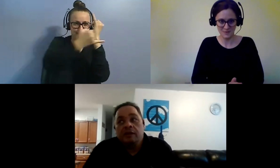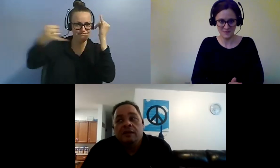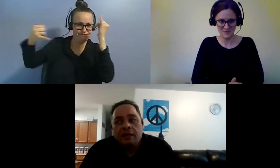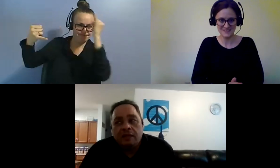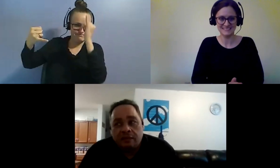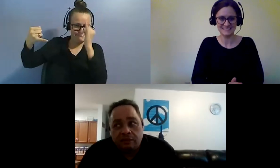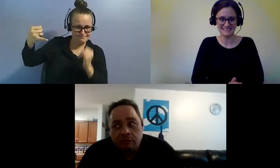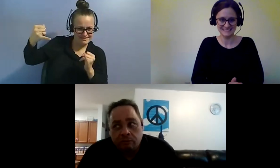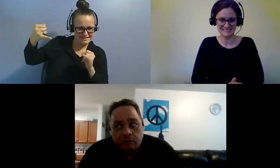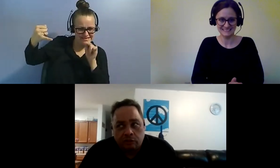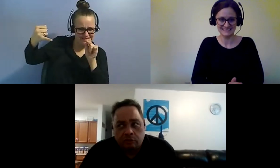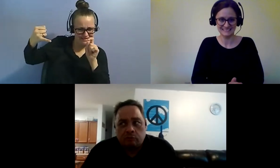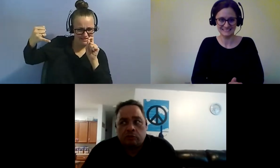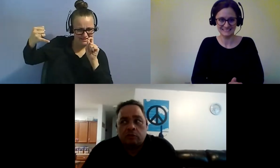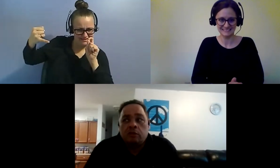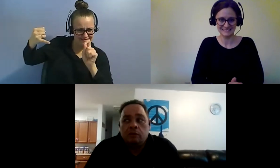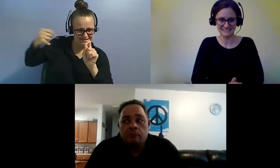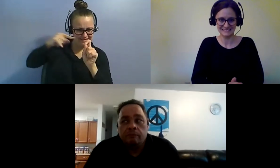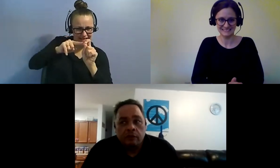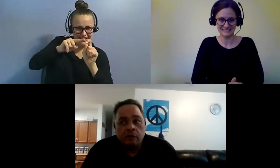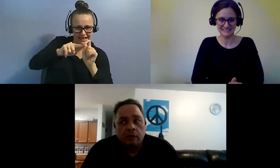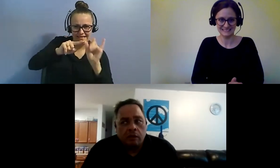color, and then you would use